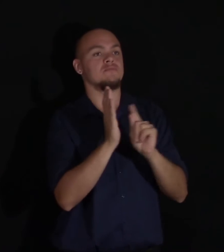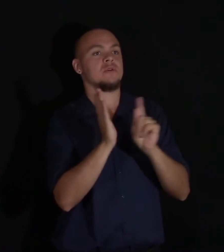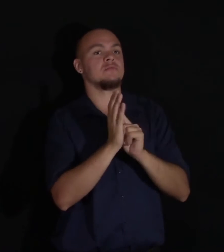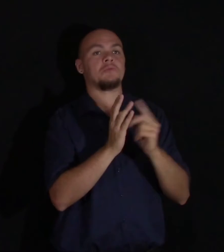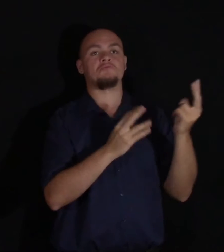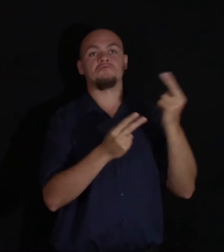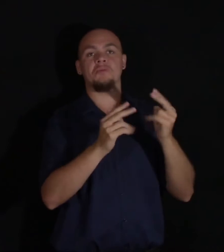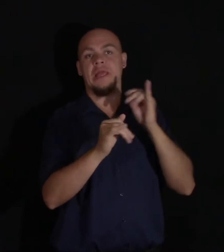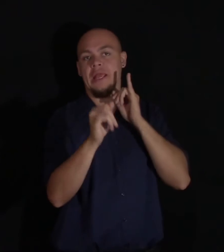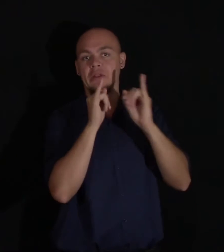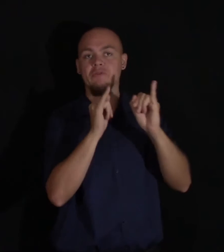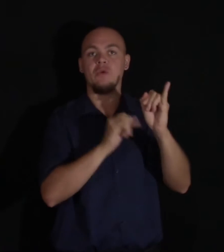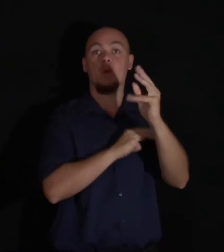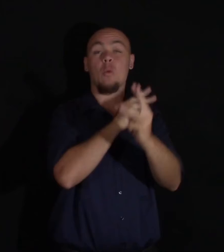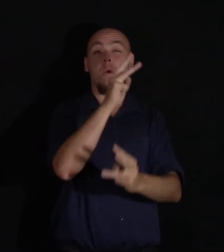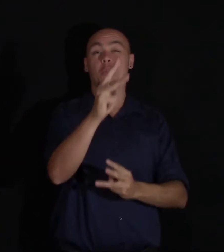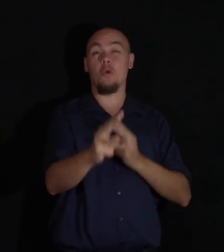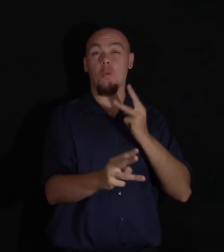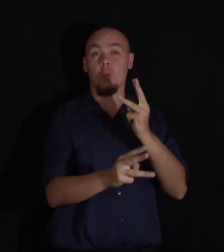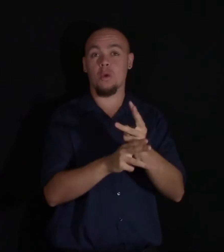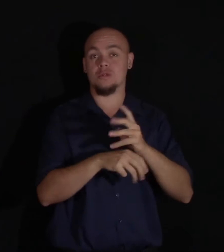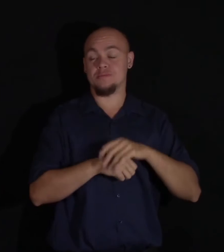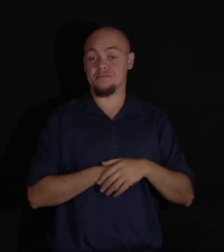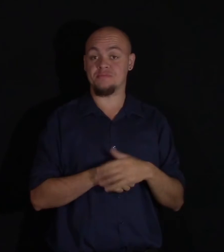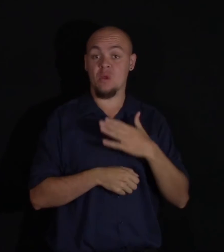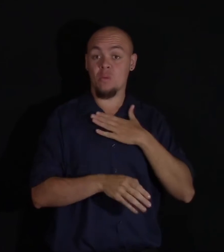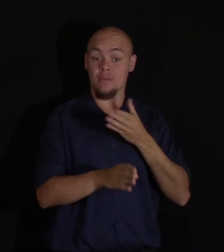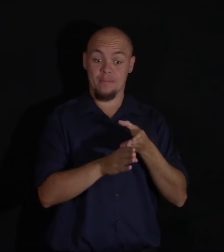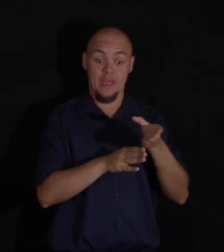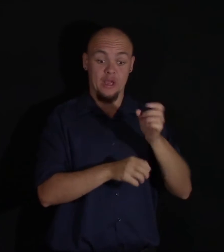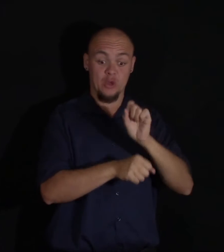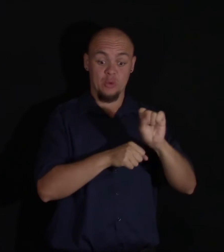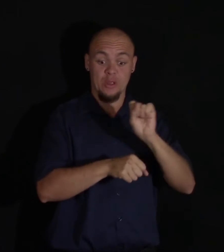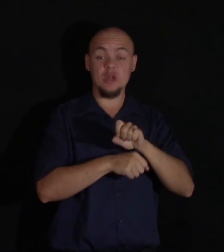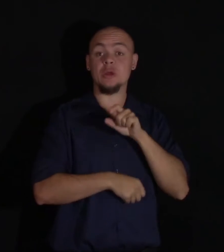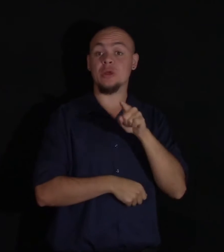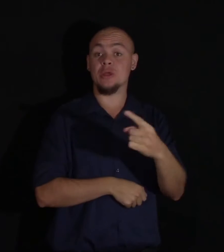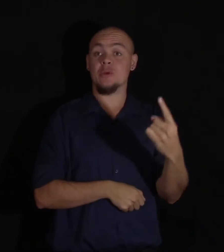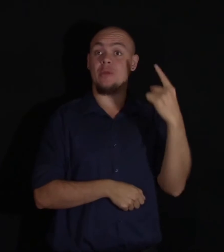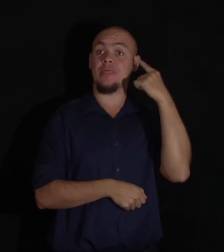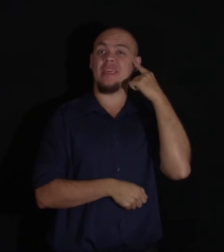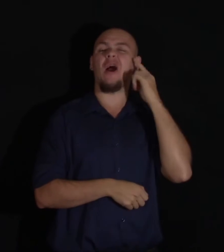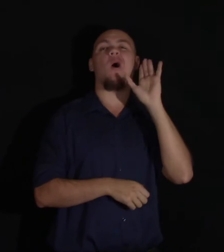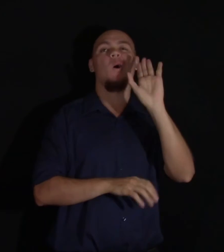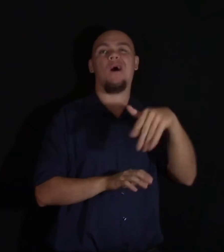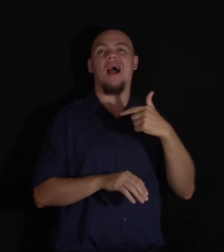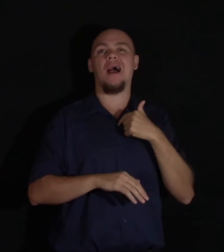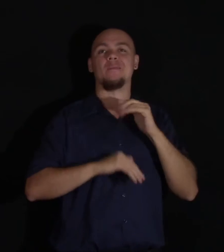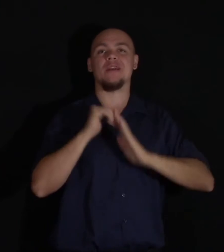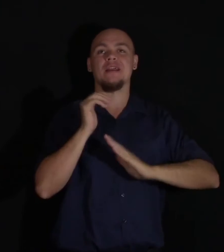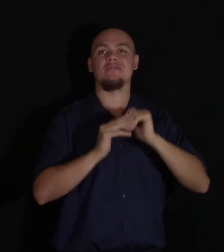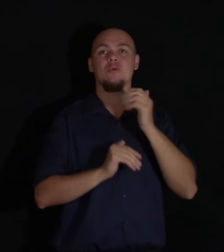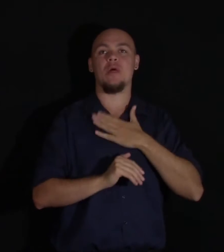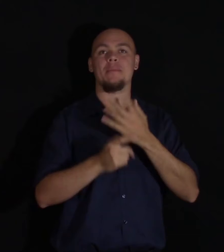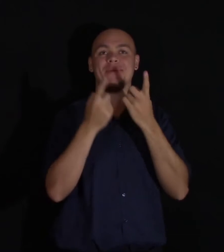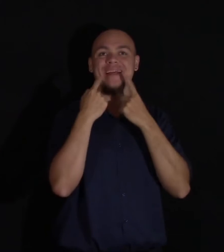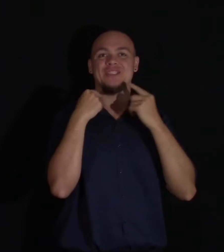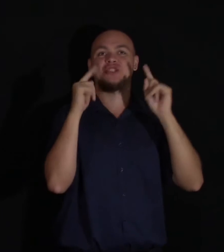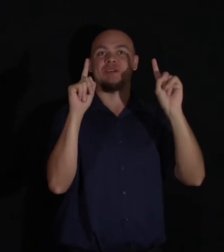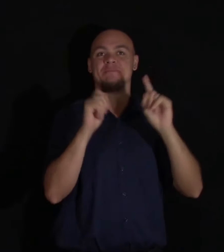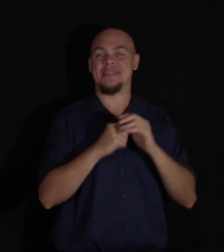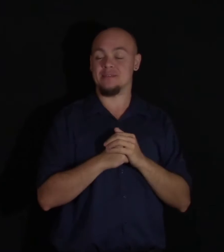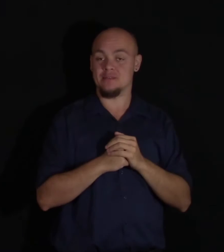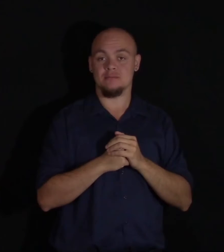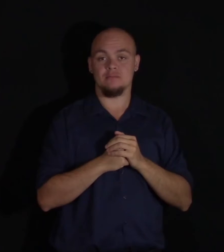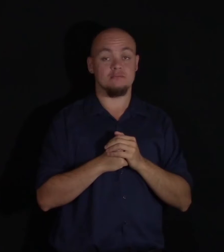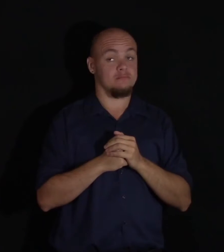the world. With my career, you would think that I would be comfortable with my own achievements.